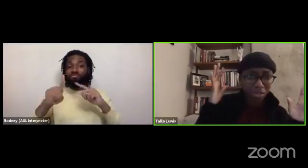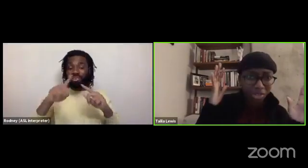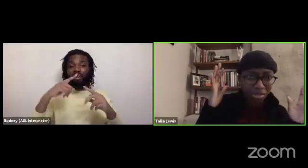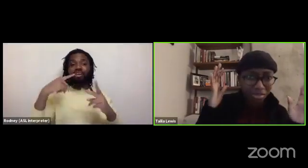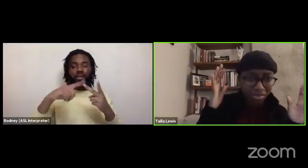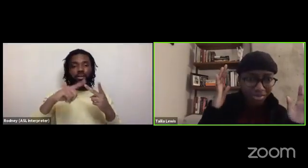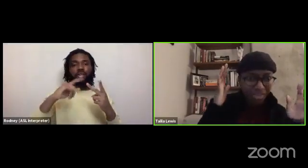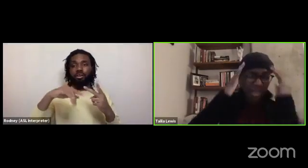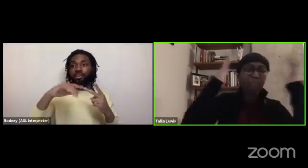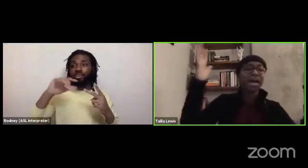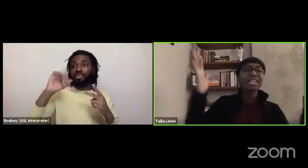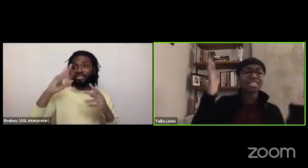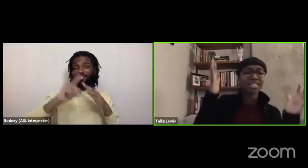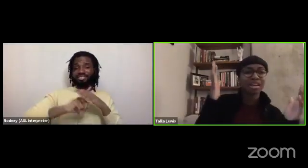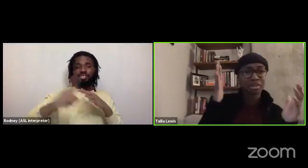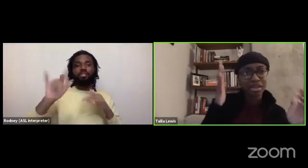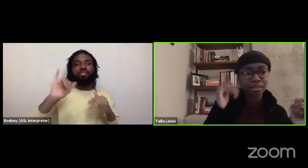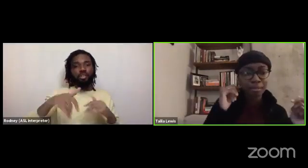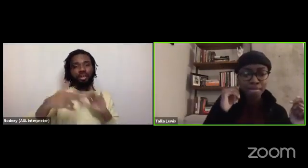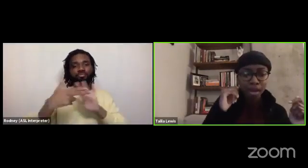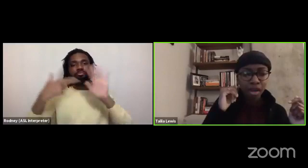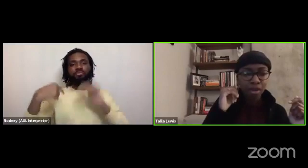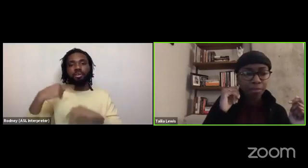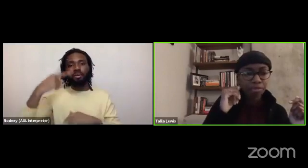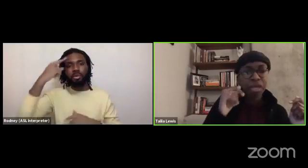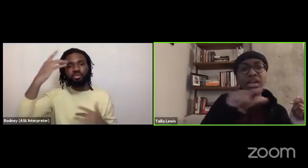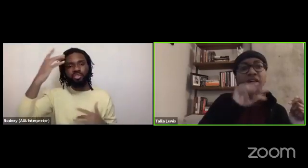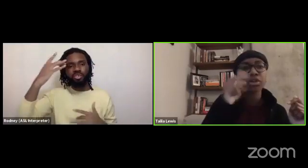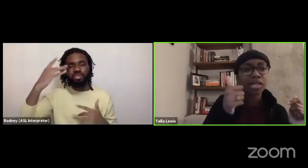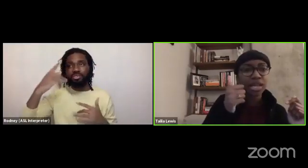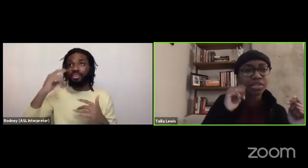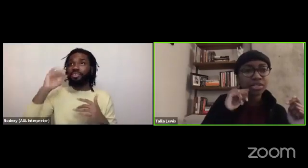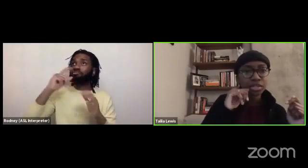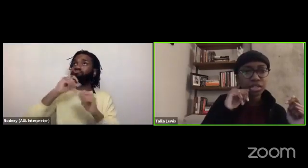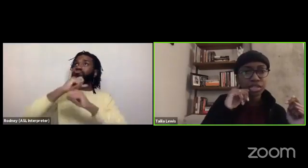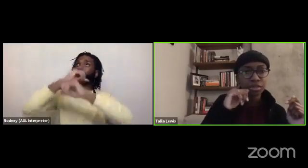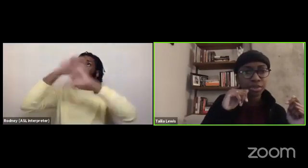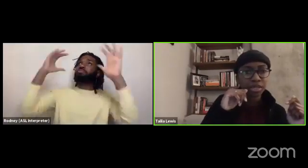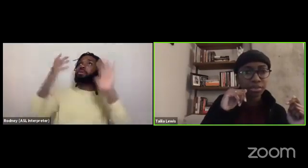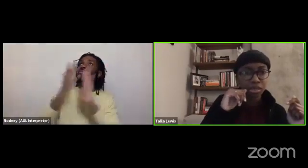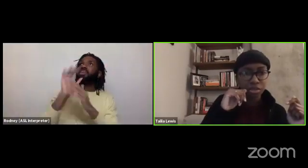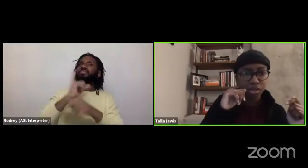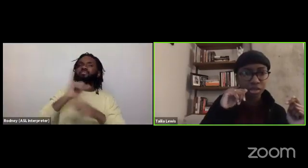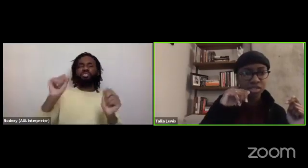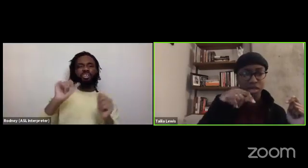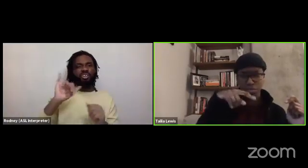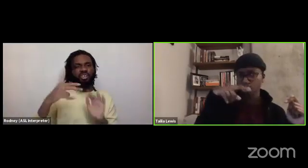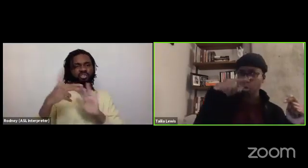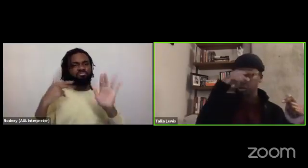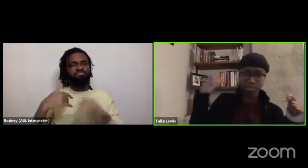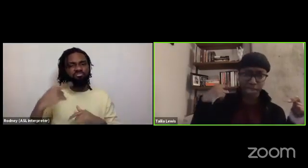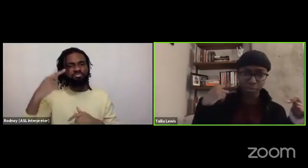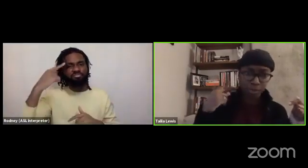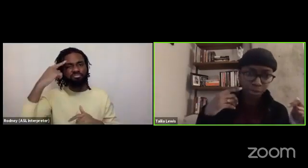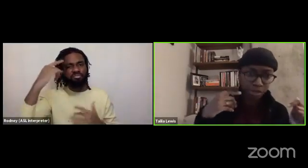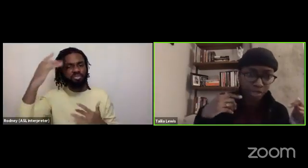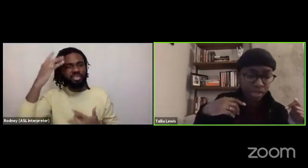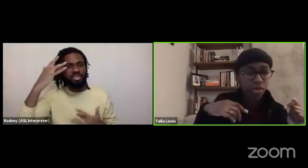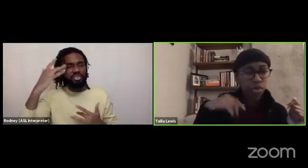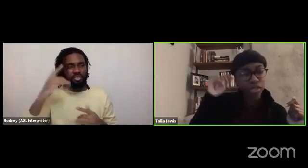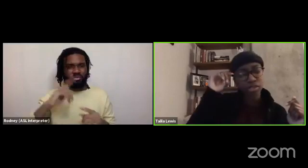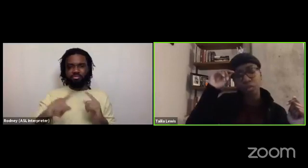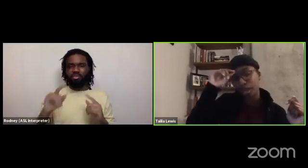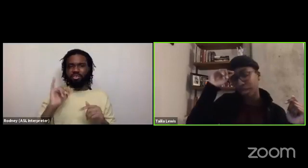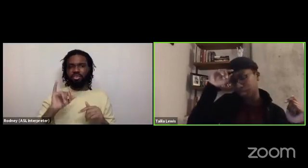about freedom. Like, imagine that, right? Another alleged disability, mental illness that only Black people could